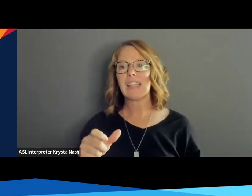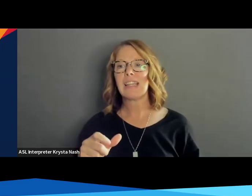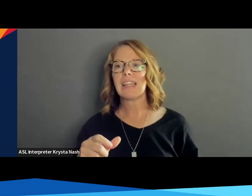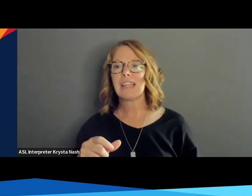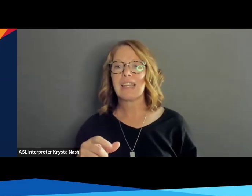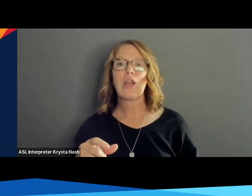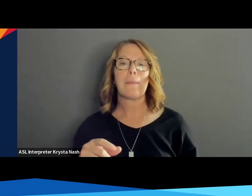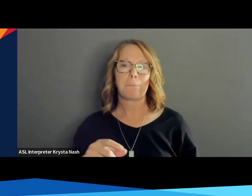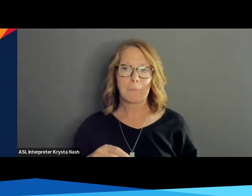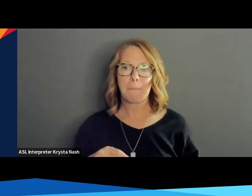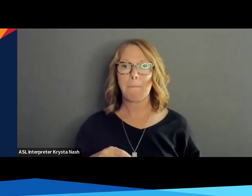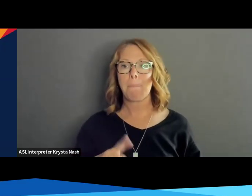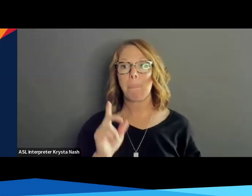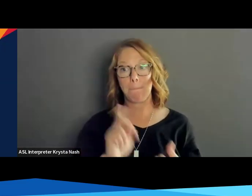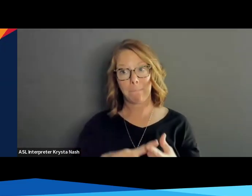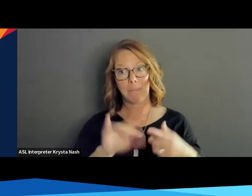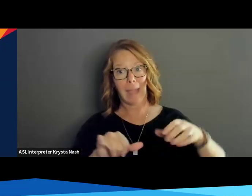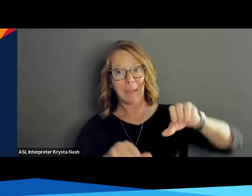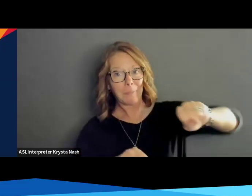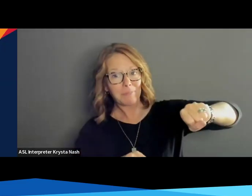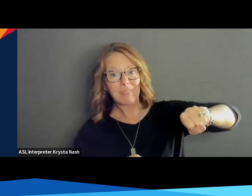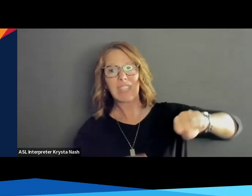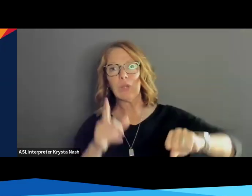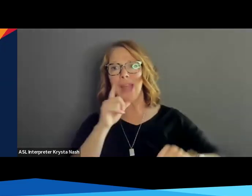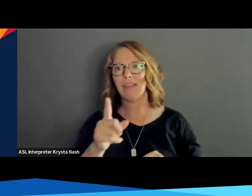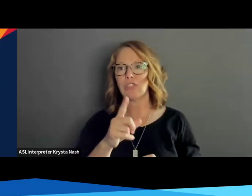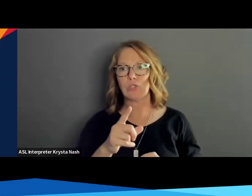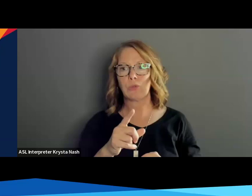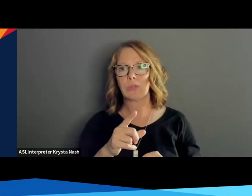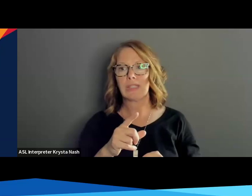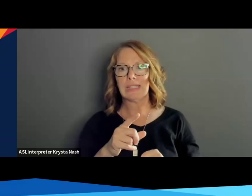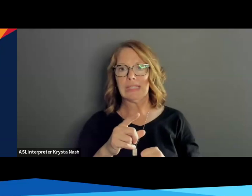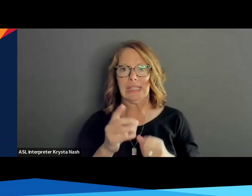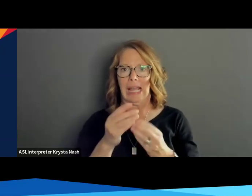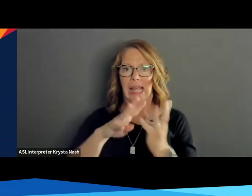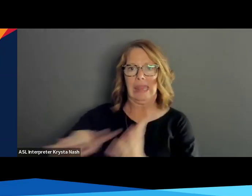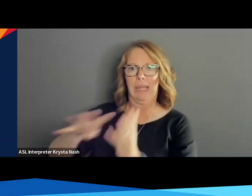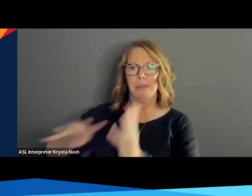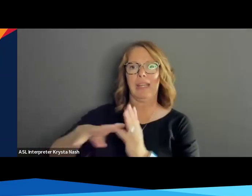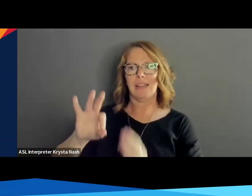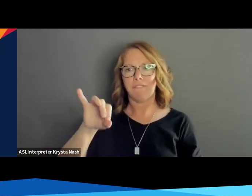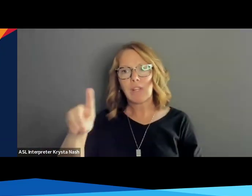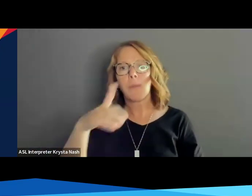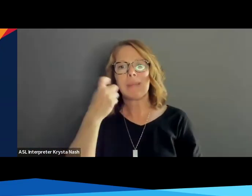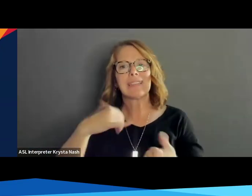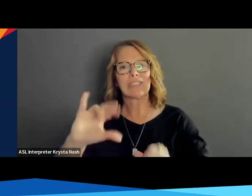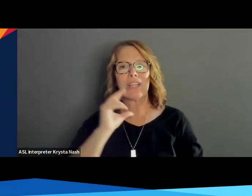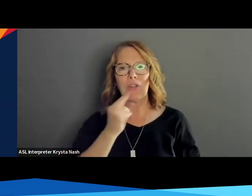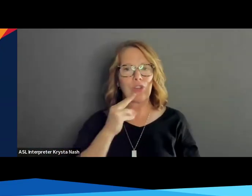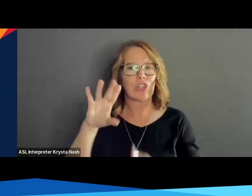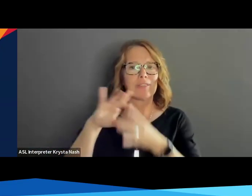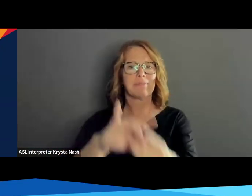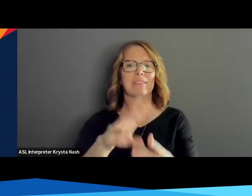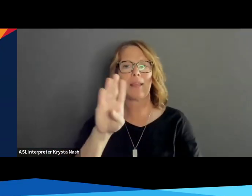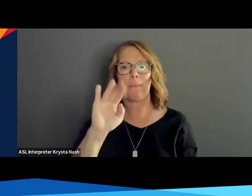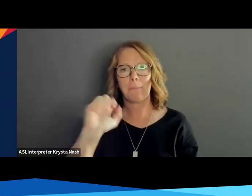and until this is completed, you have to eliminate that fluid because there are still nerves that are connecting to that bowel. So